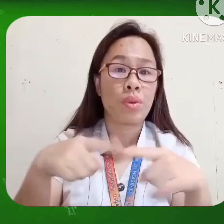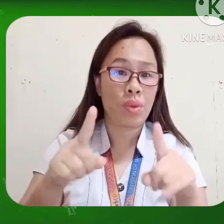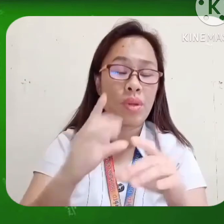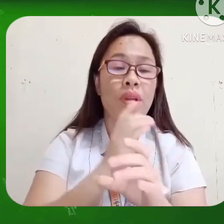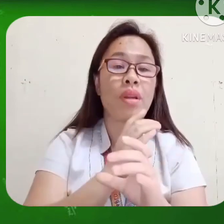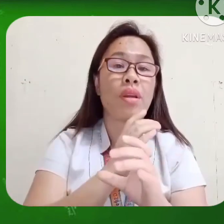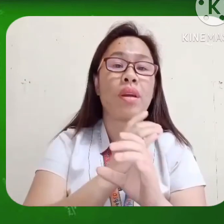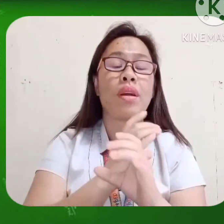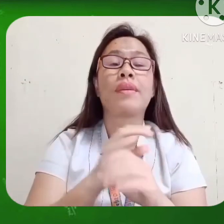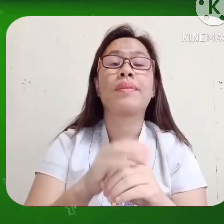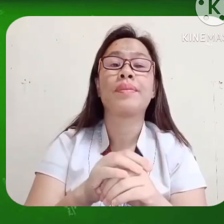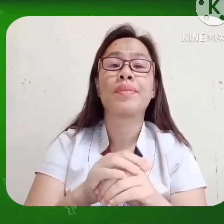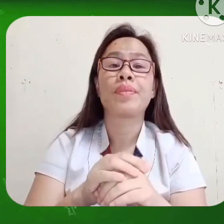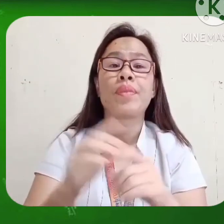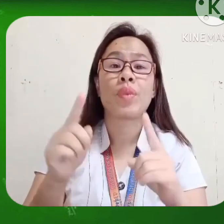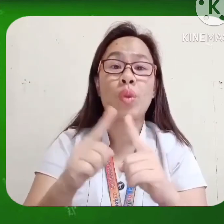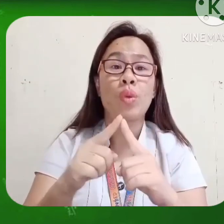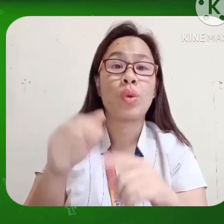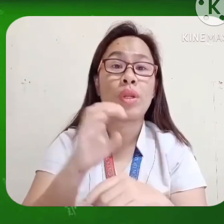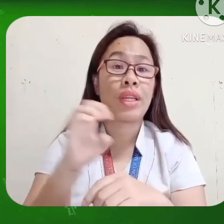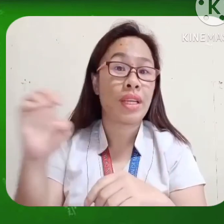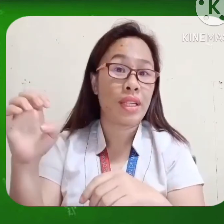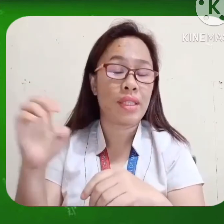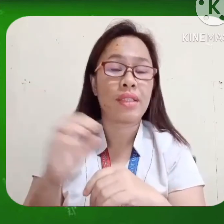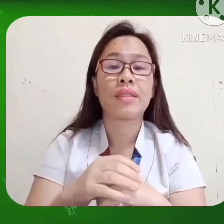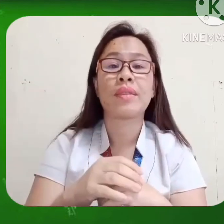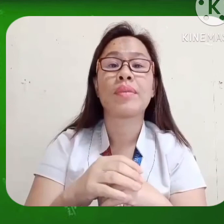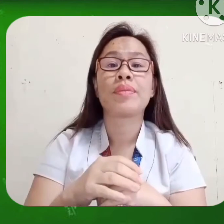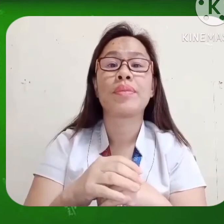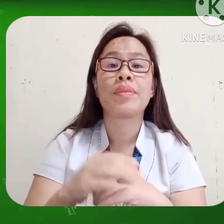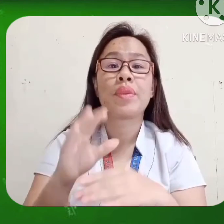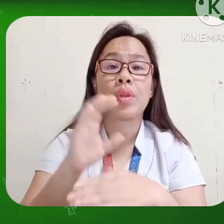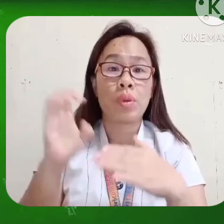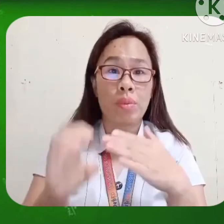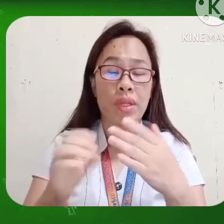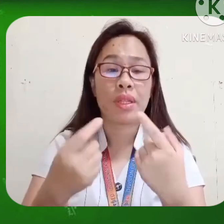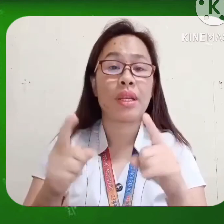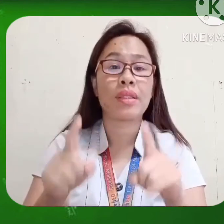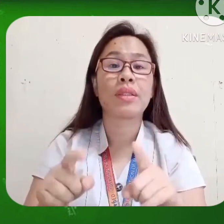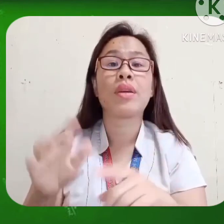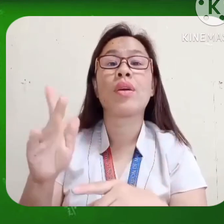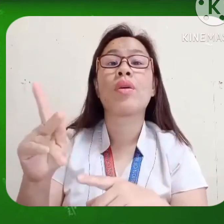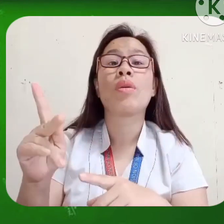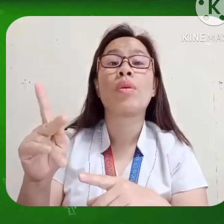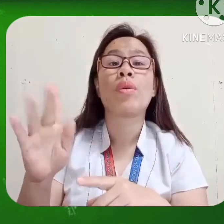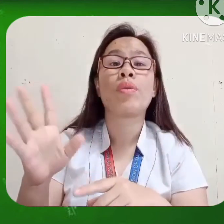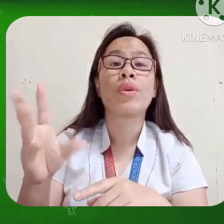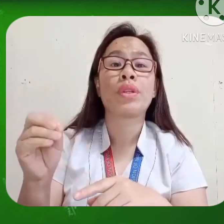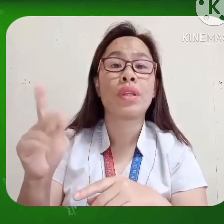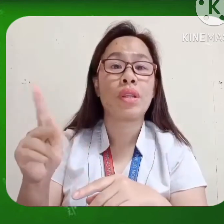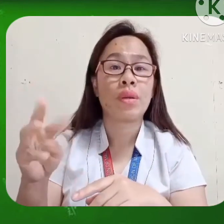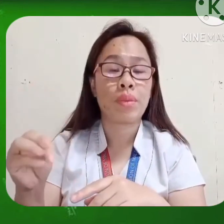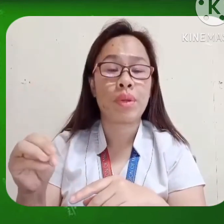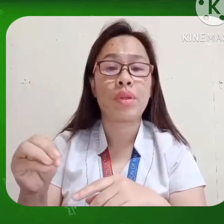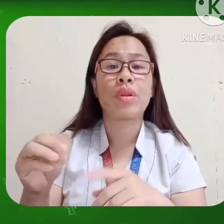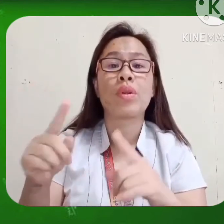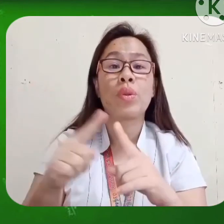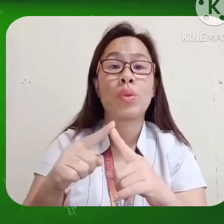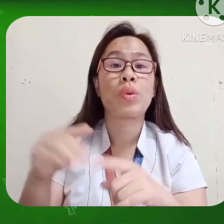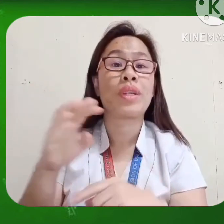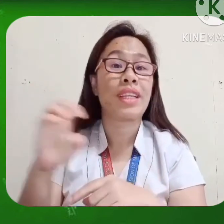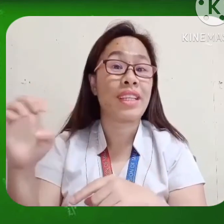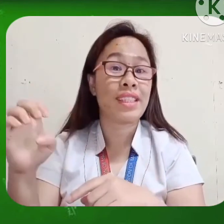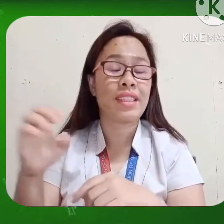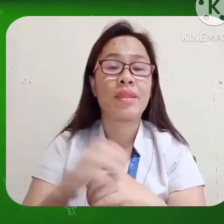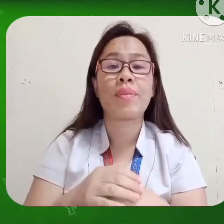Saan ba papunta yung car? It is to the east. The complete answer would be 40 kilometers per hour